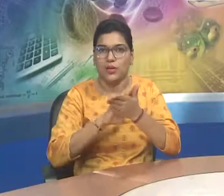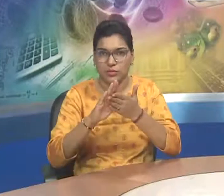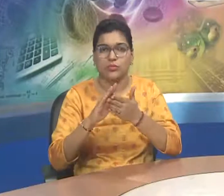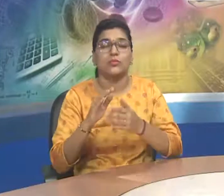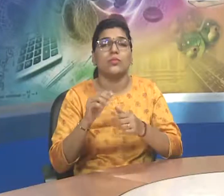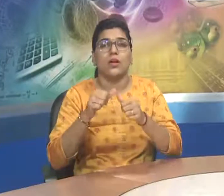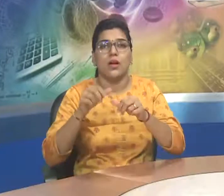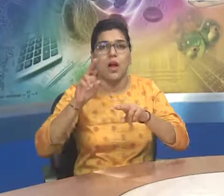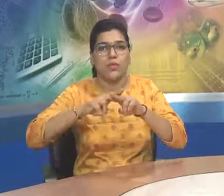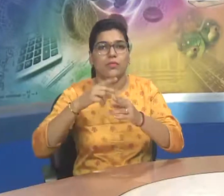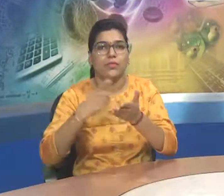in